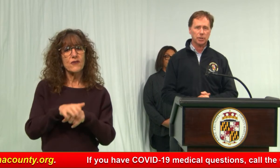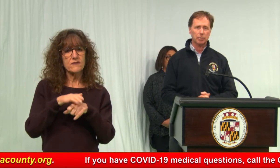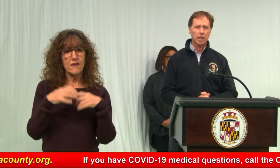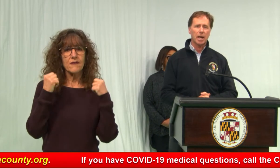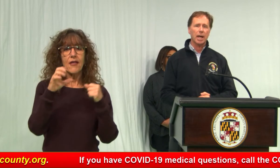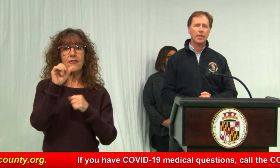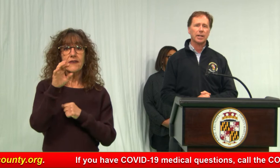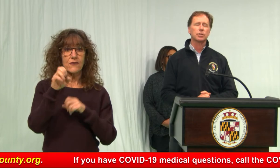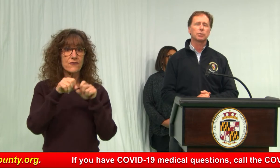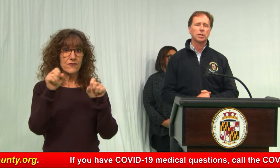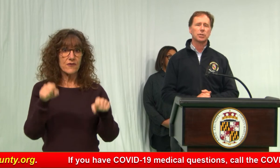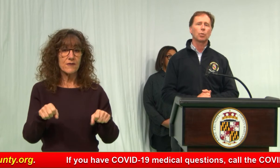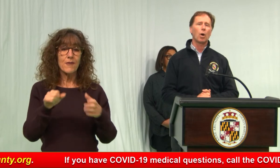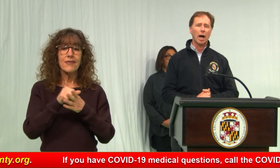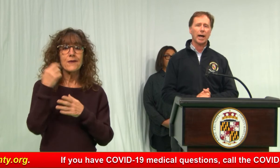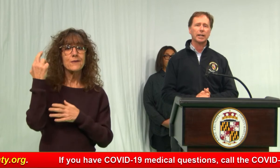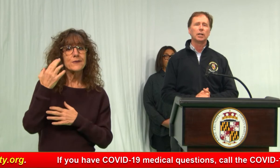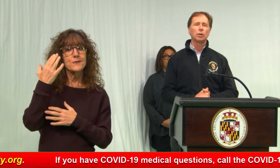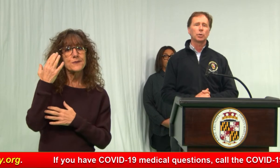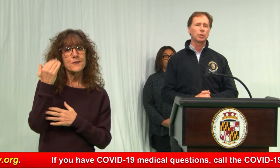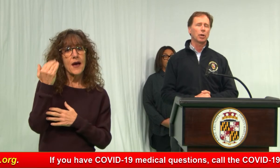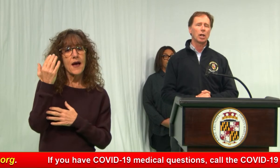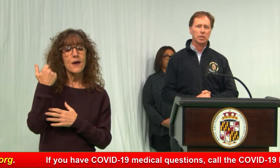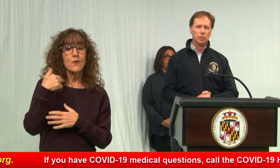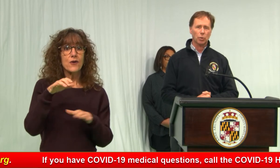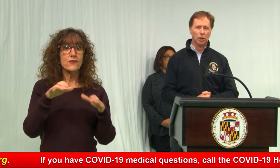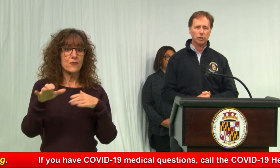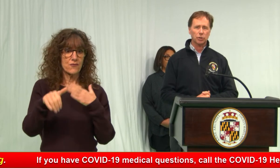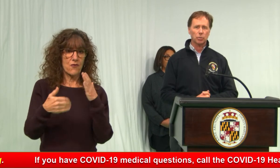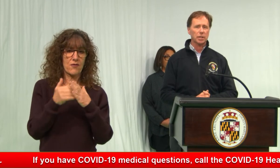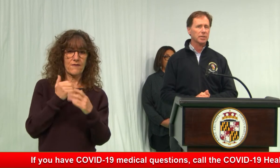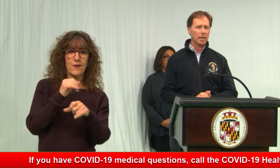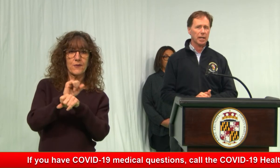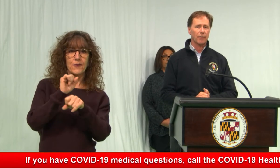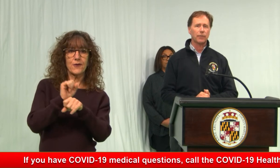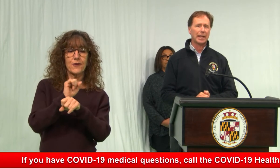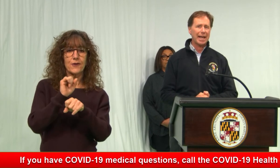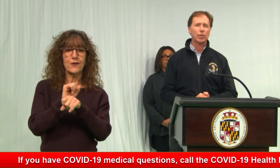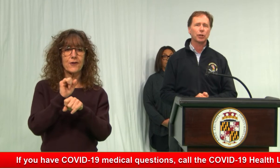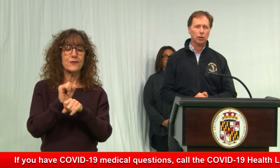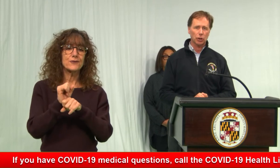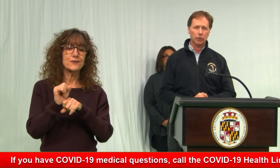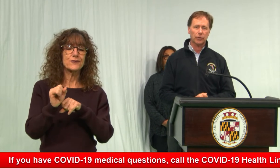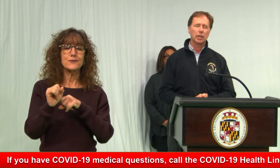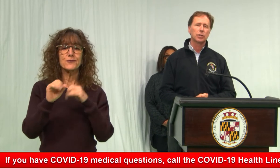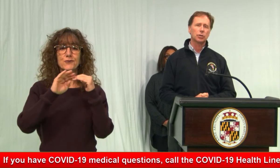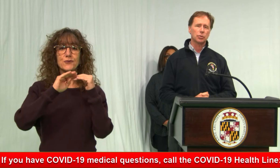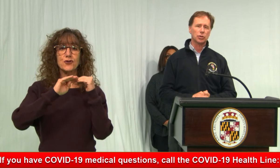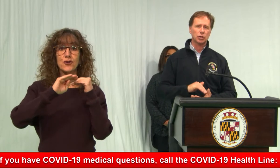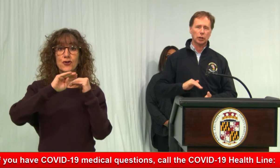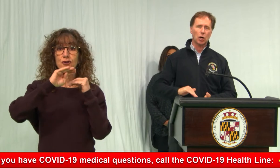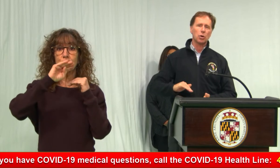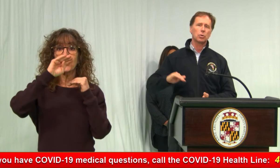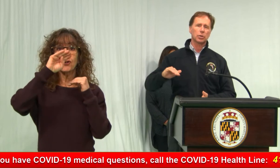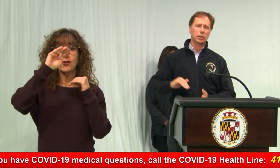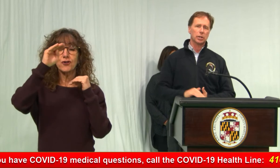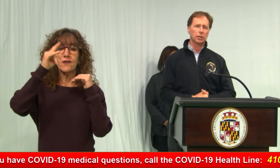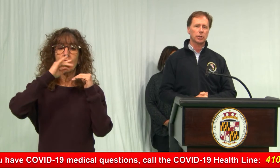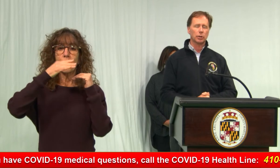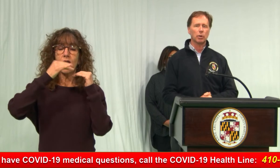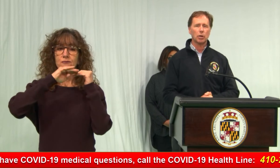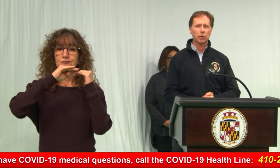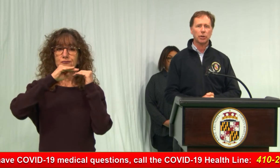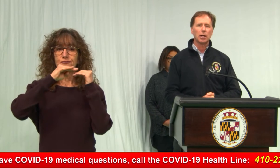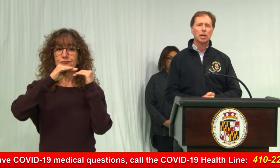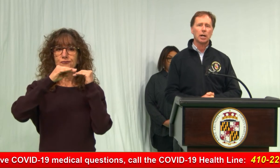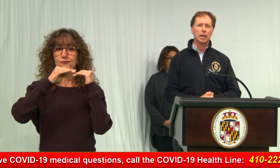healthcare system. And that's the reason why we're doing all of this work to, what they say, flatten the curve, to slow